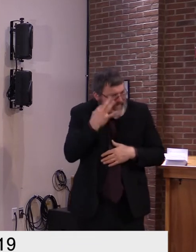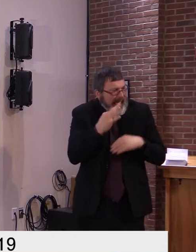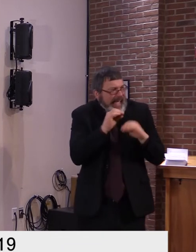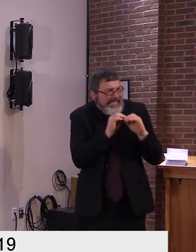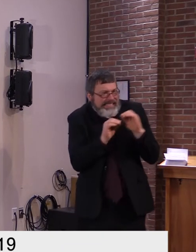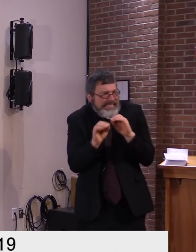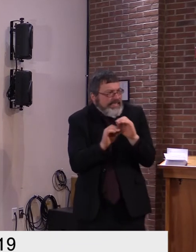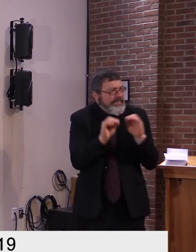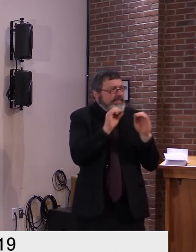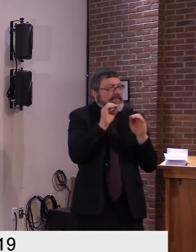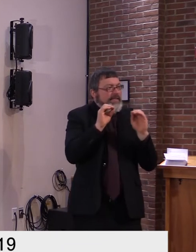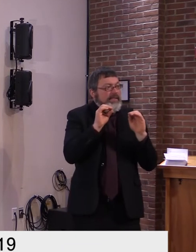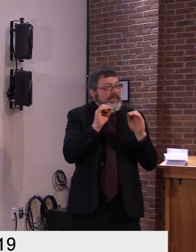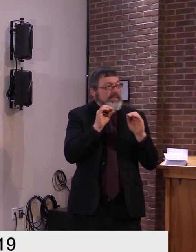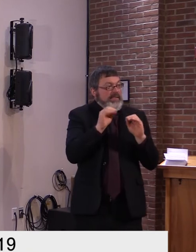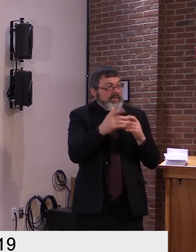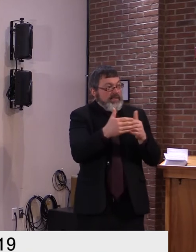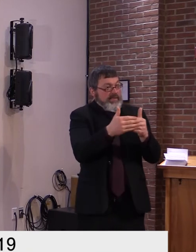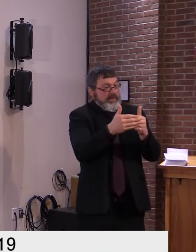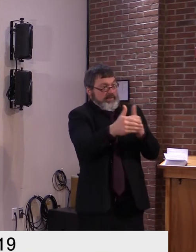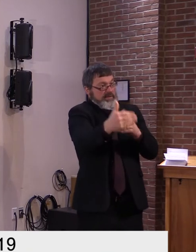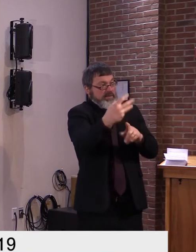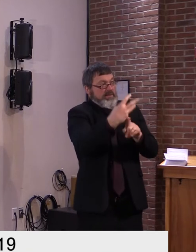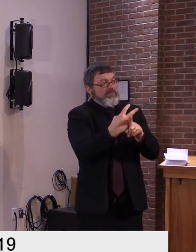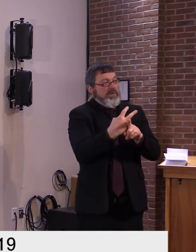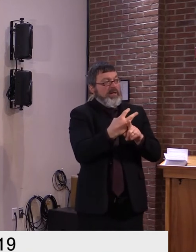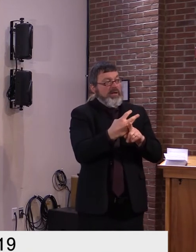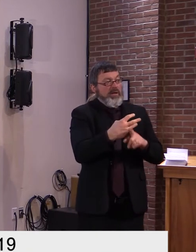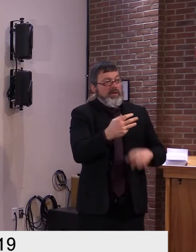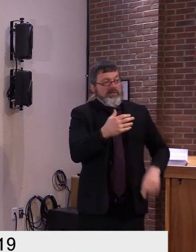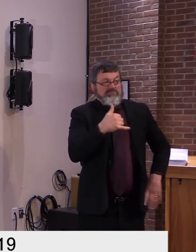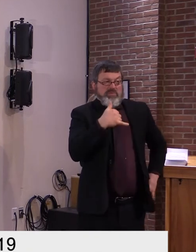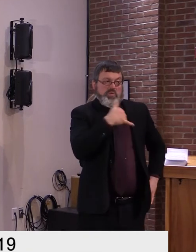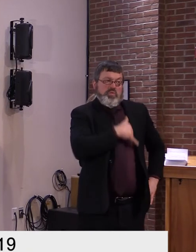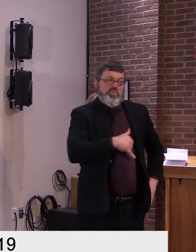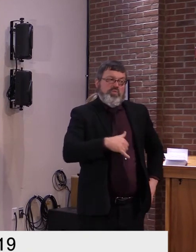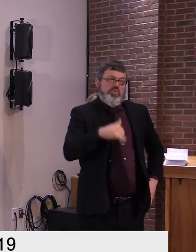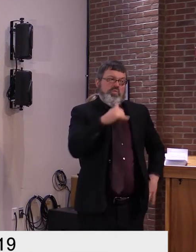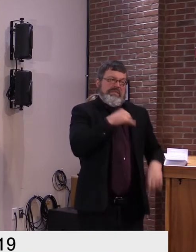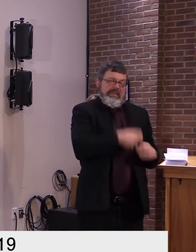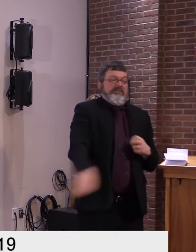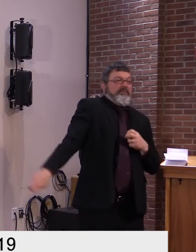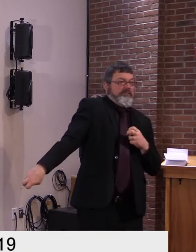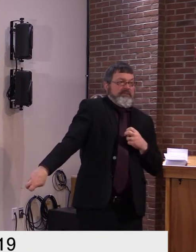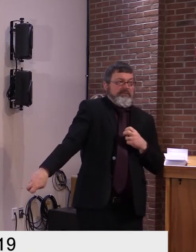not be as positive as the first 6 months of this fiscal year.